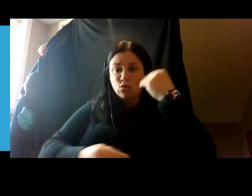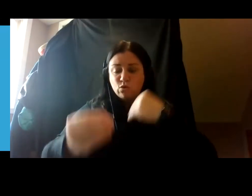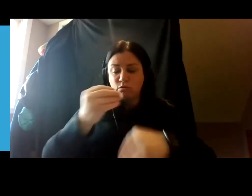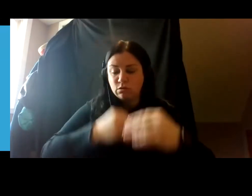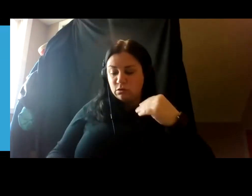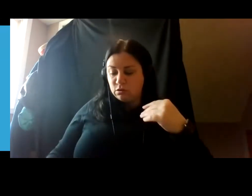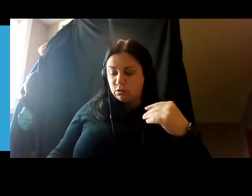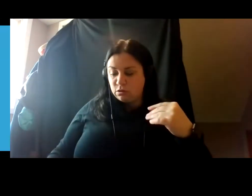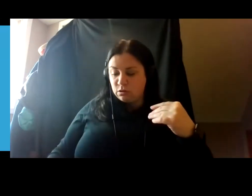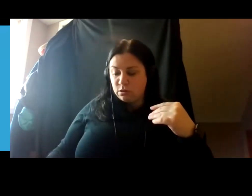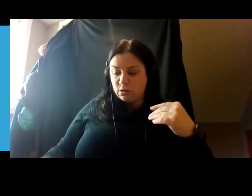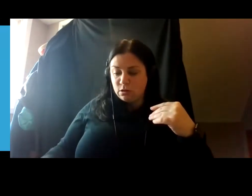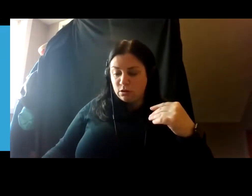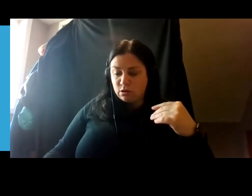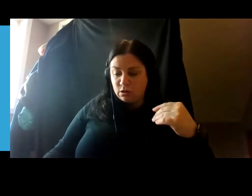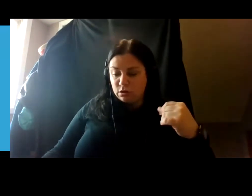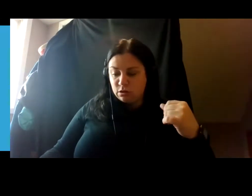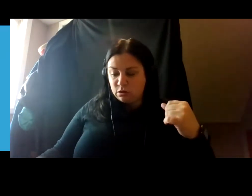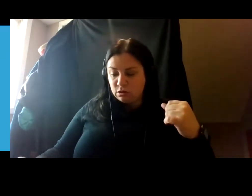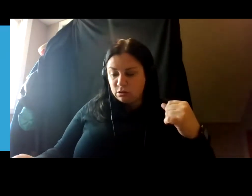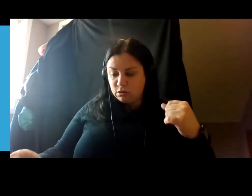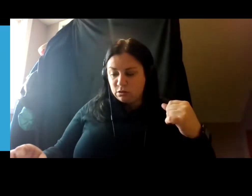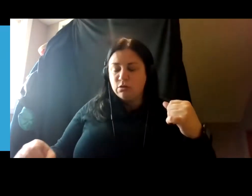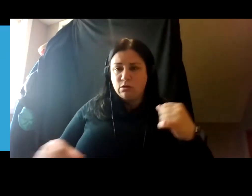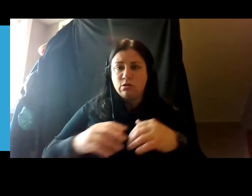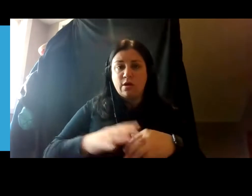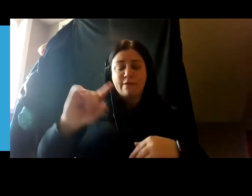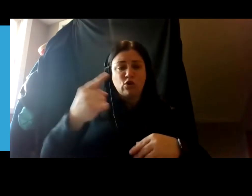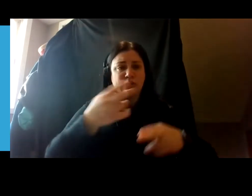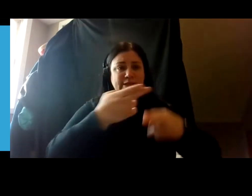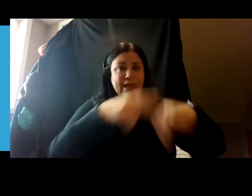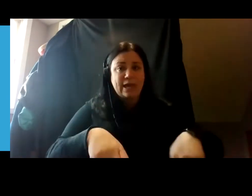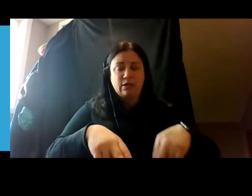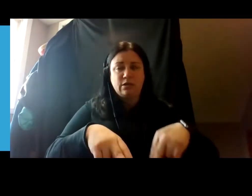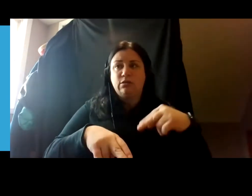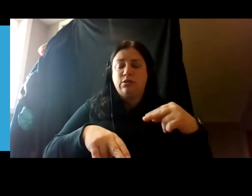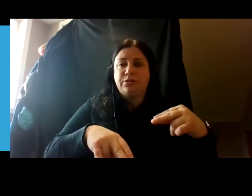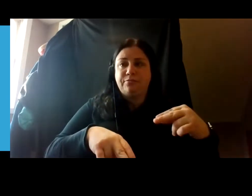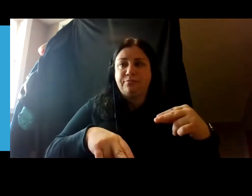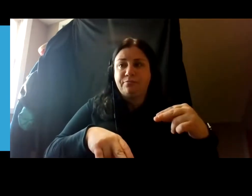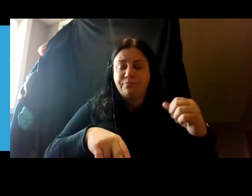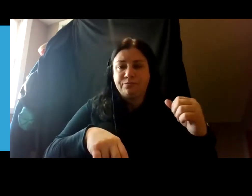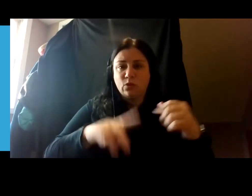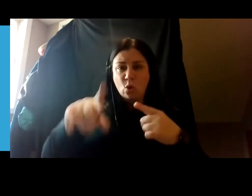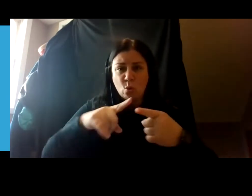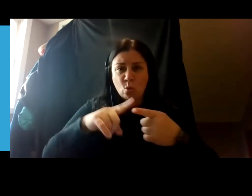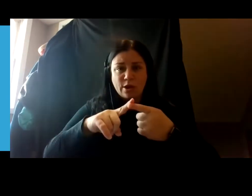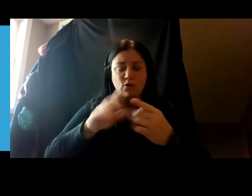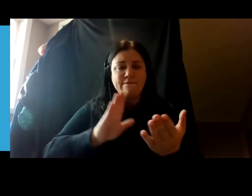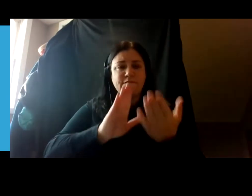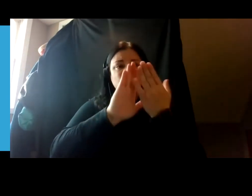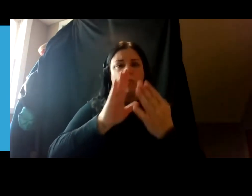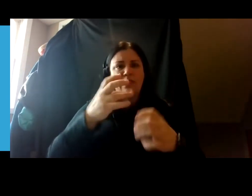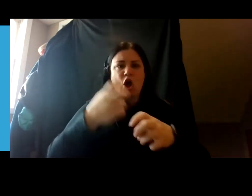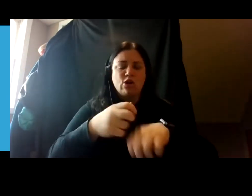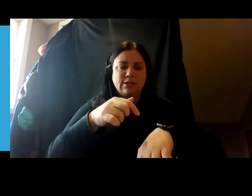So the very first thing is the egg, okay? So when you're faced with adversity, when